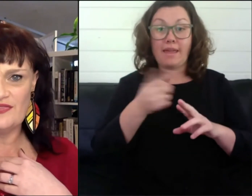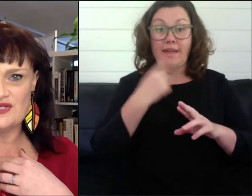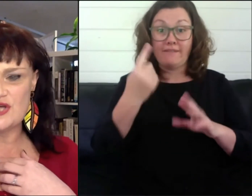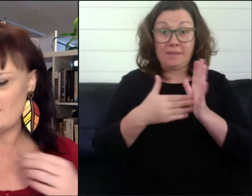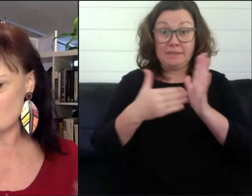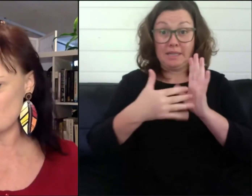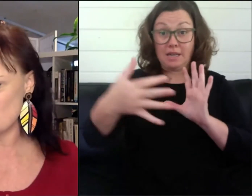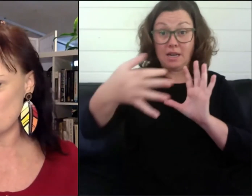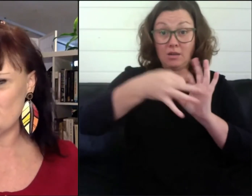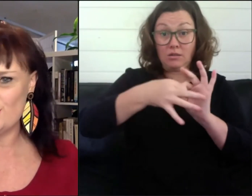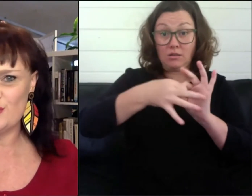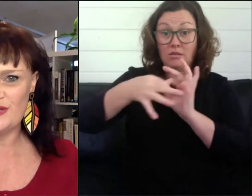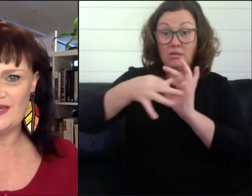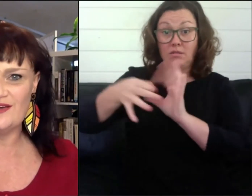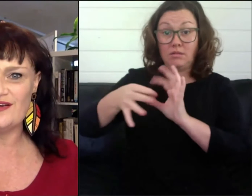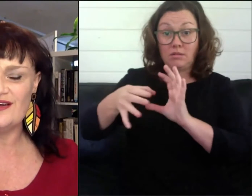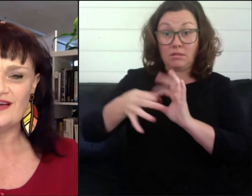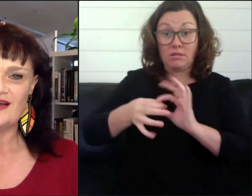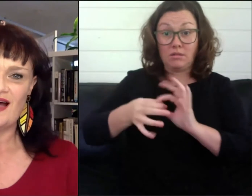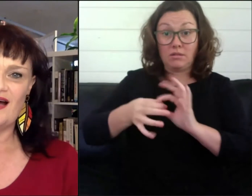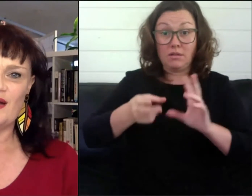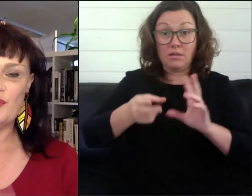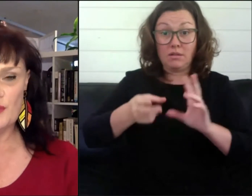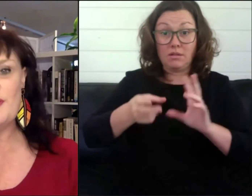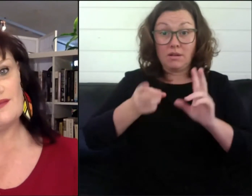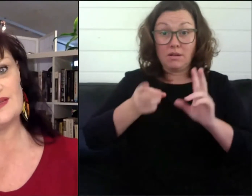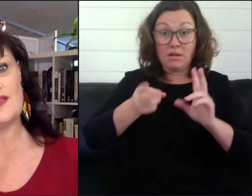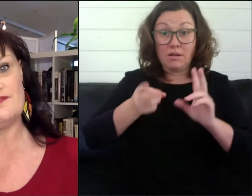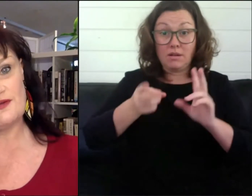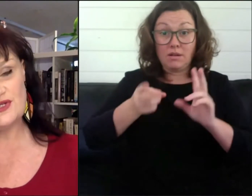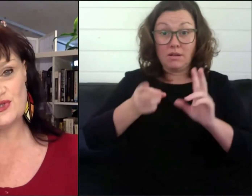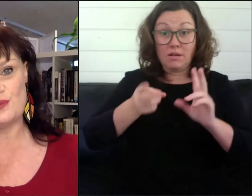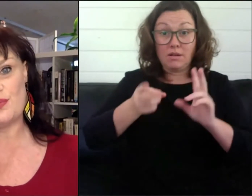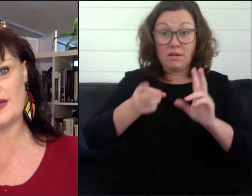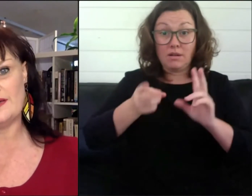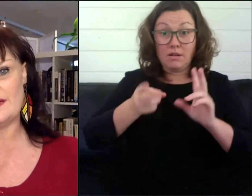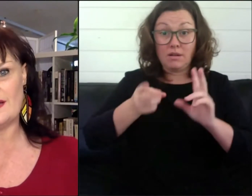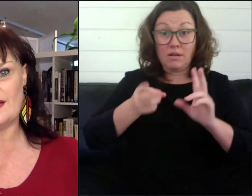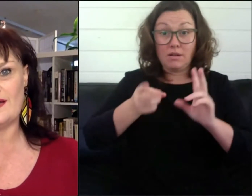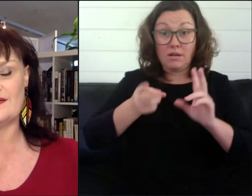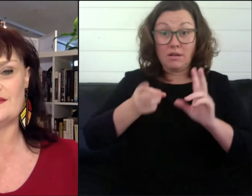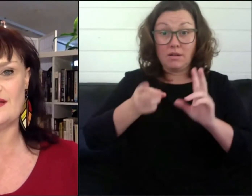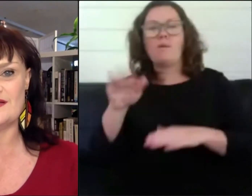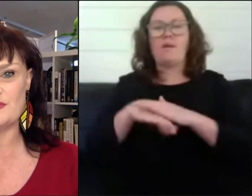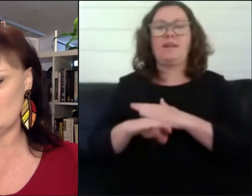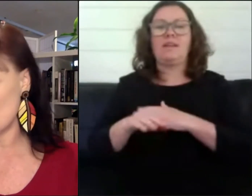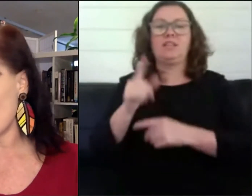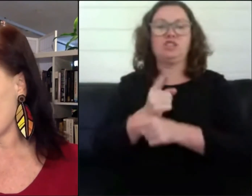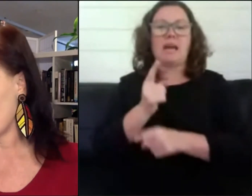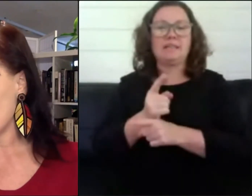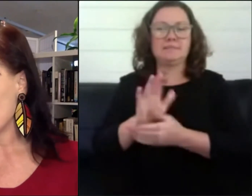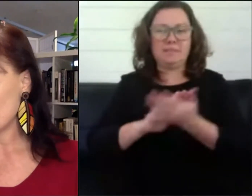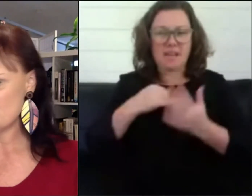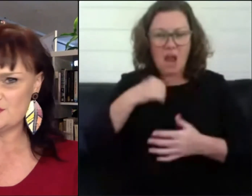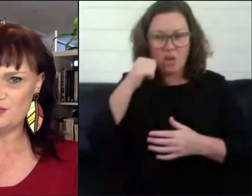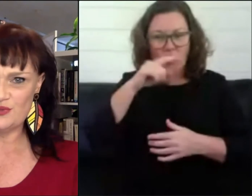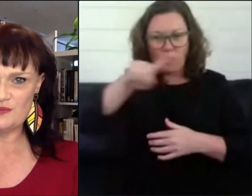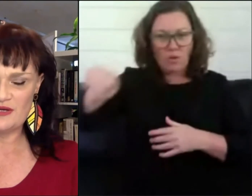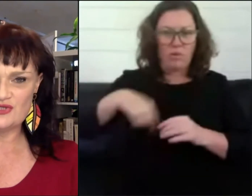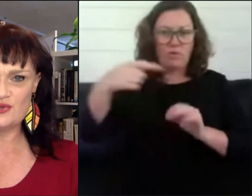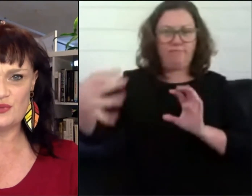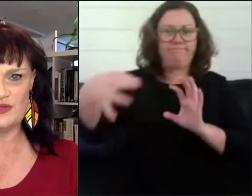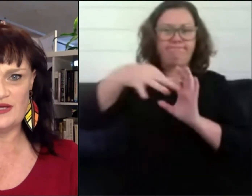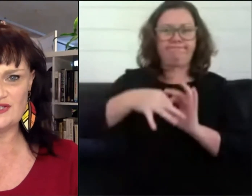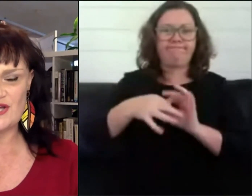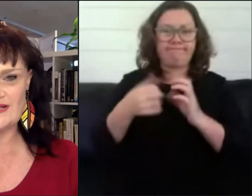hi in the chat just so we know you're here? We will be having another very short break as we keep going. It's just important to